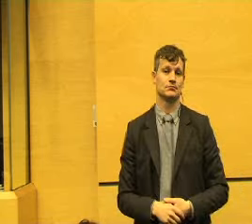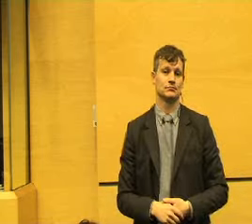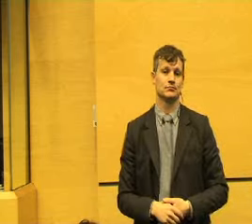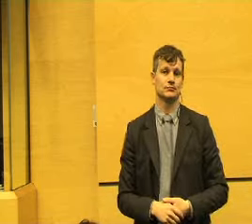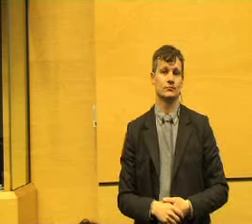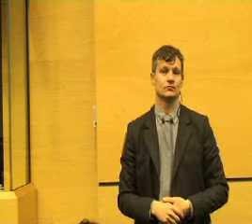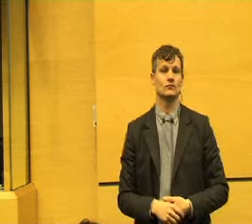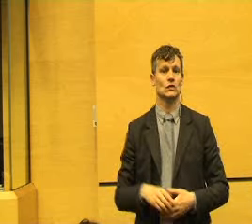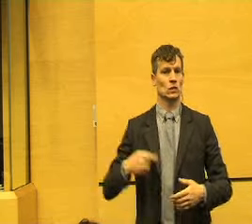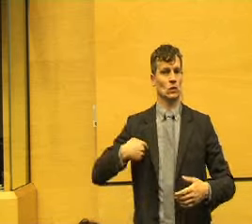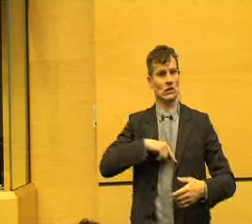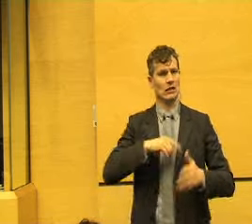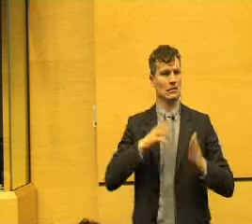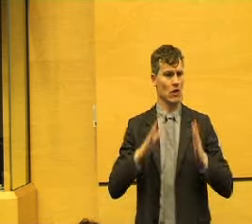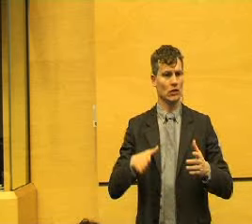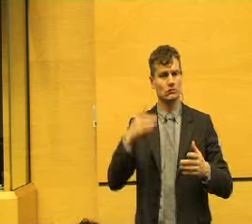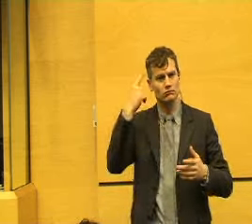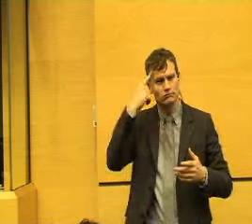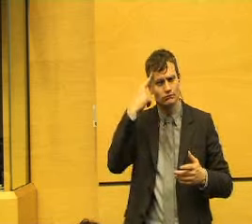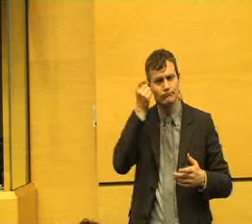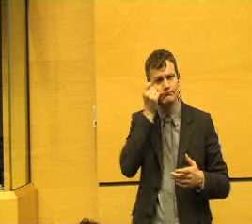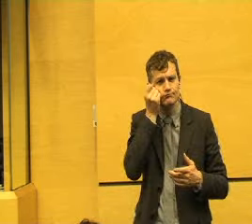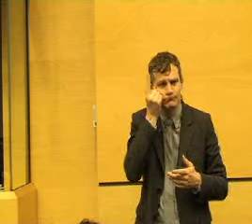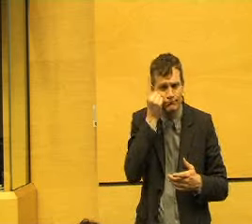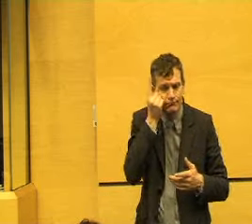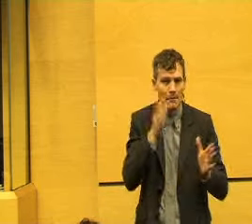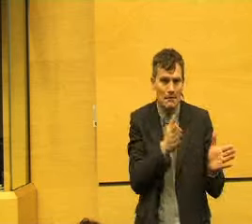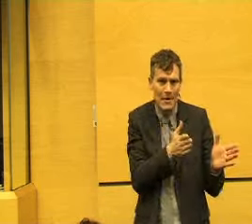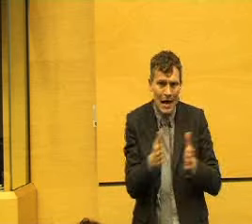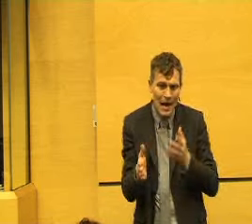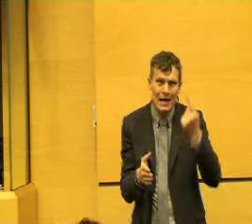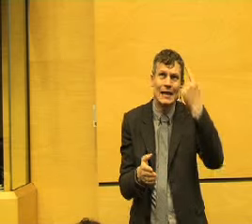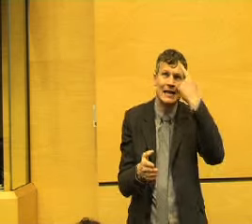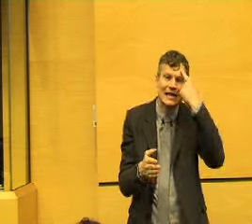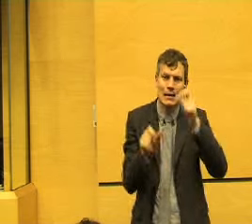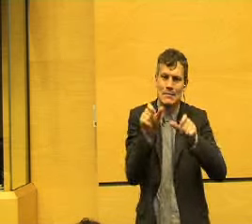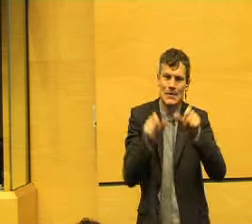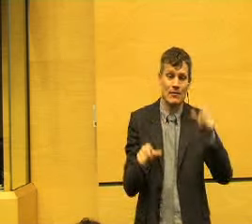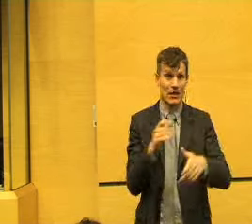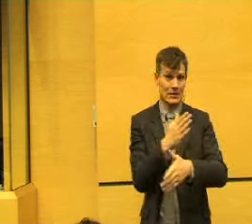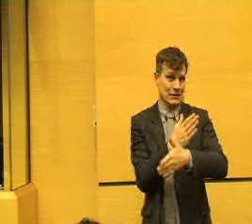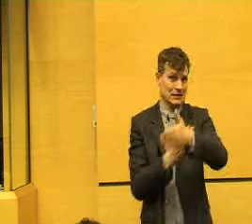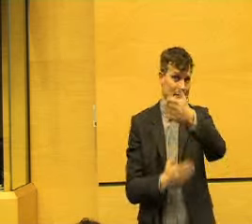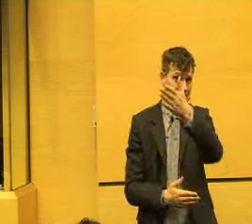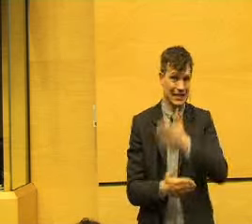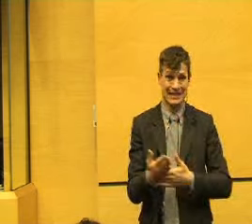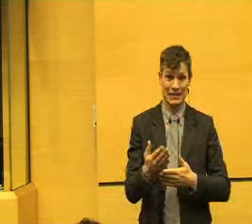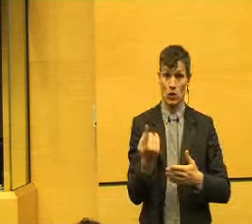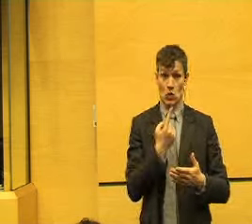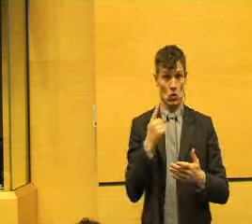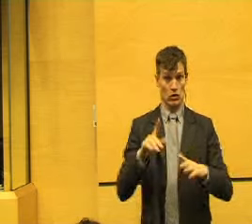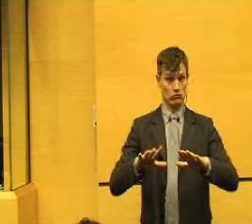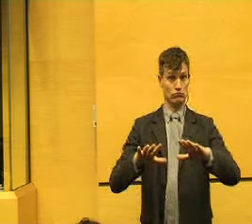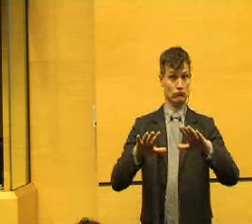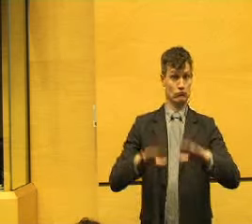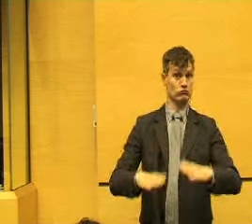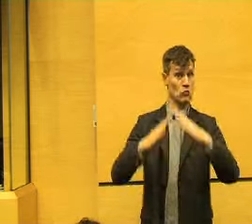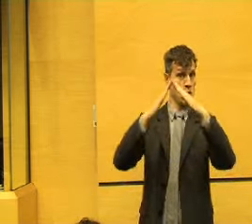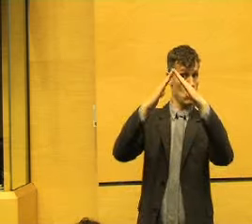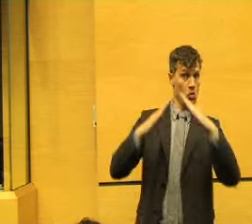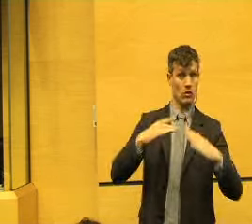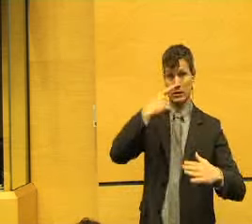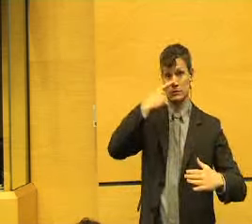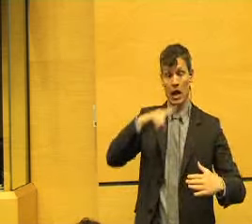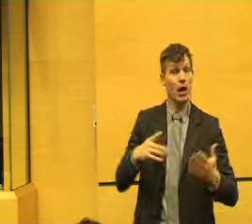think about persons with disabilities residing in Thailand who may be non-Thai citizens and in need